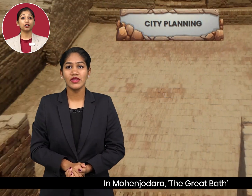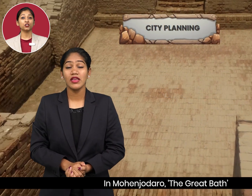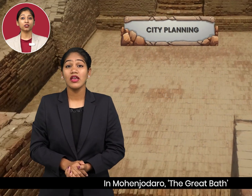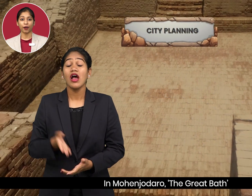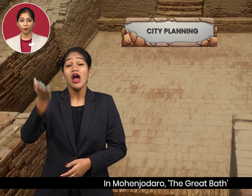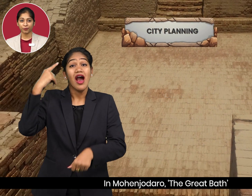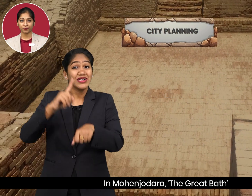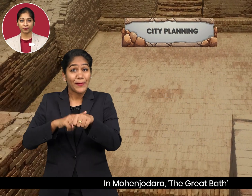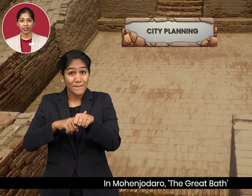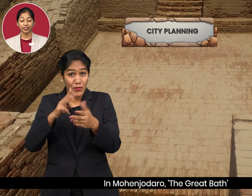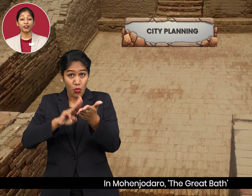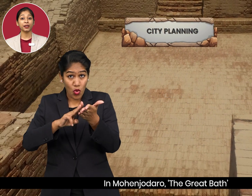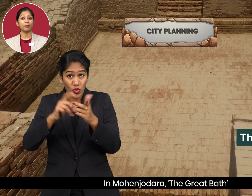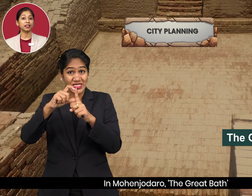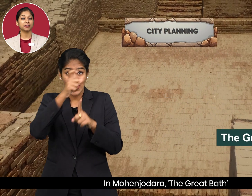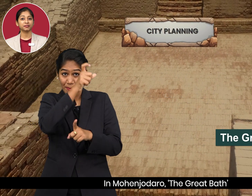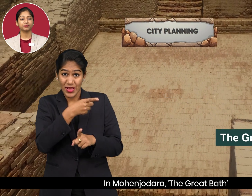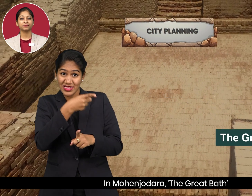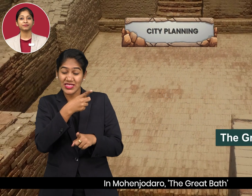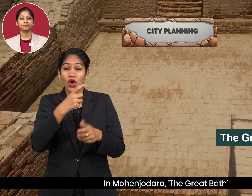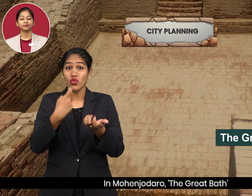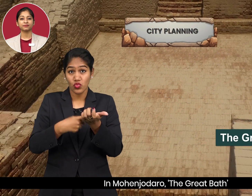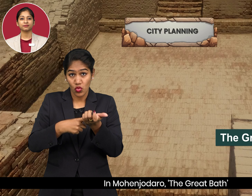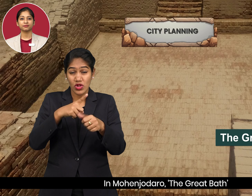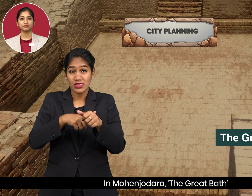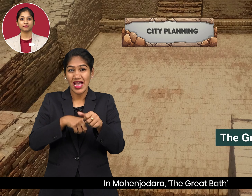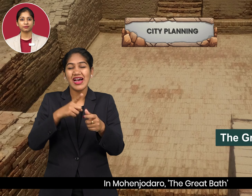In Mohenjo-daro, the Great Bath,